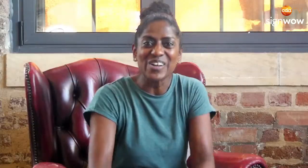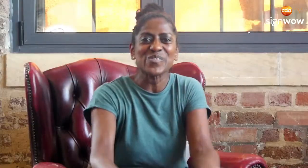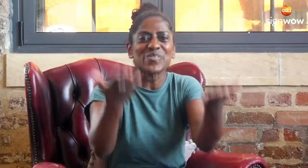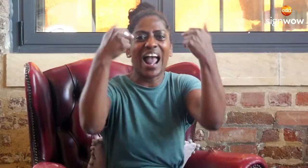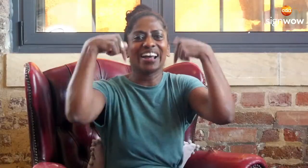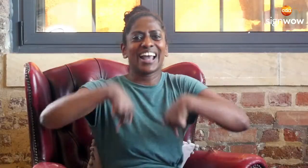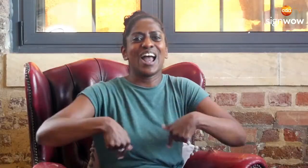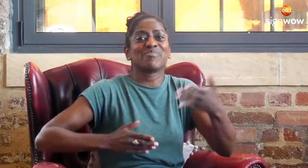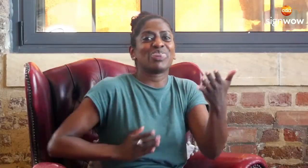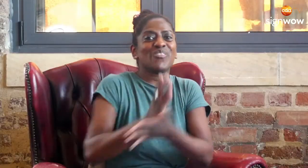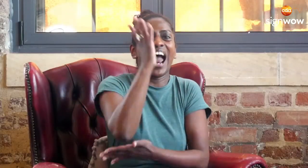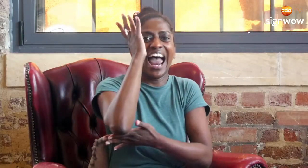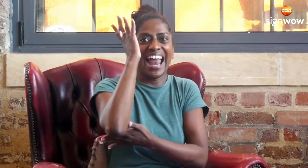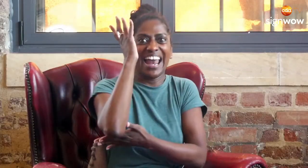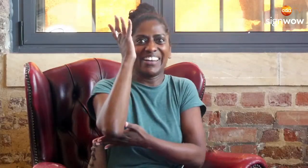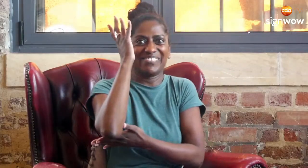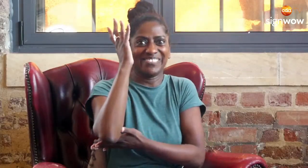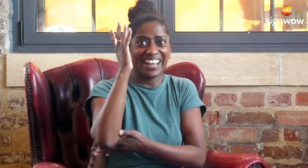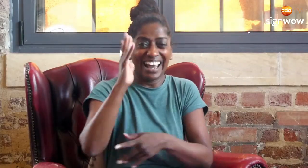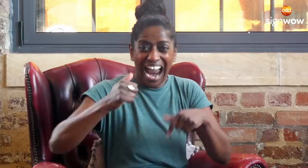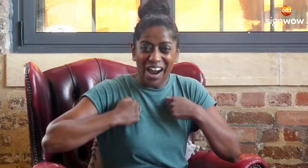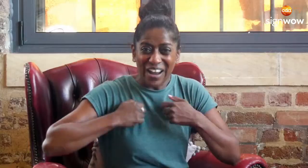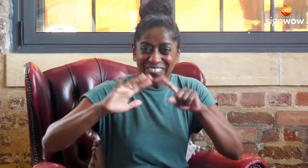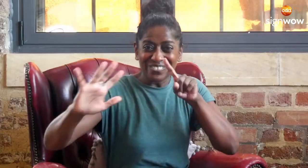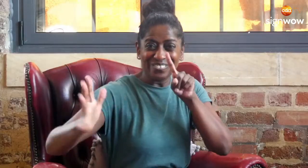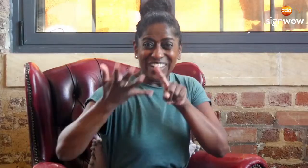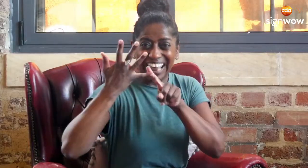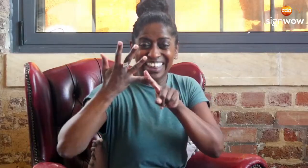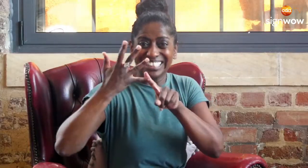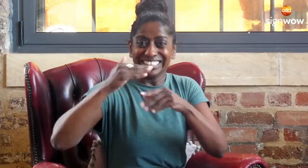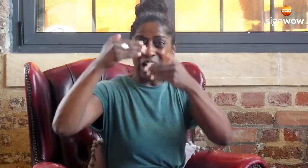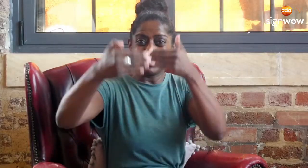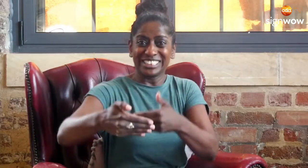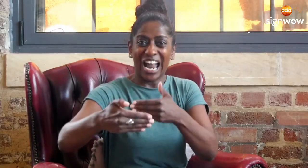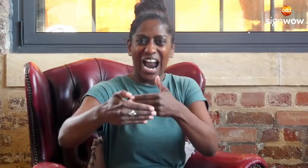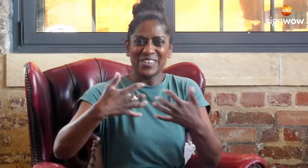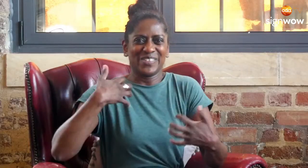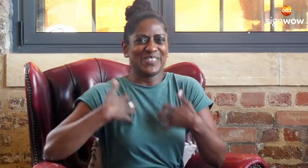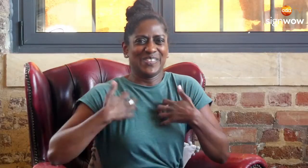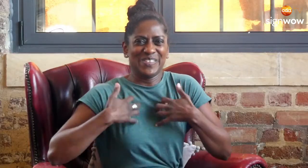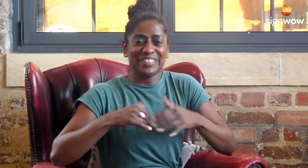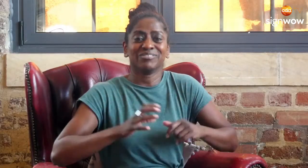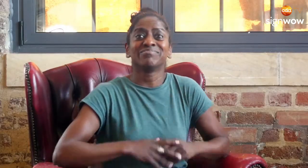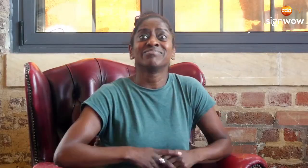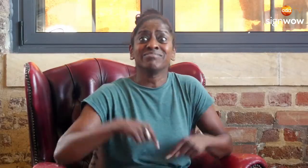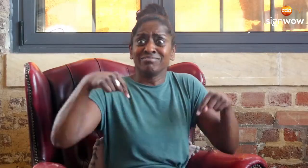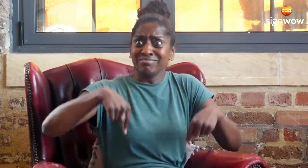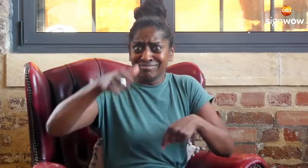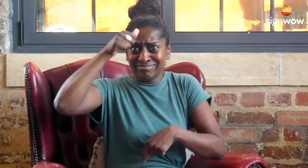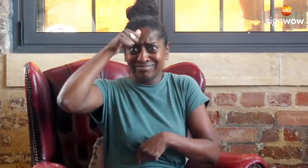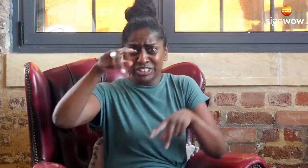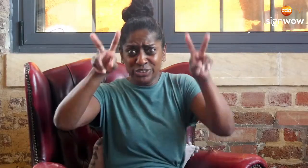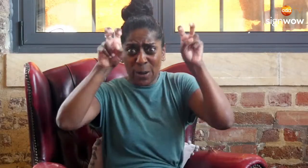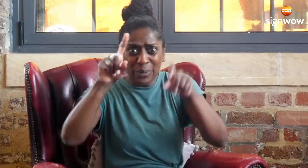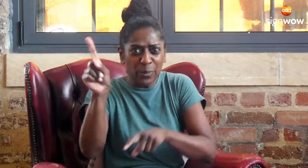Hello and welcome to Thrive. This is our 5th episode and we're very excited to have you